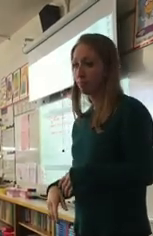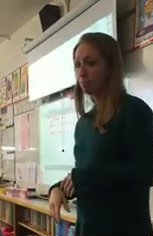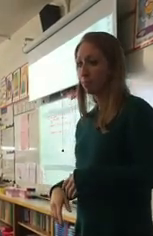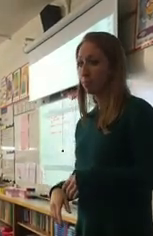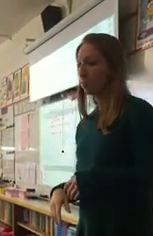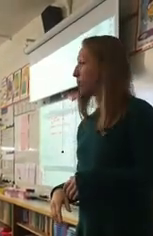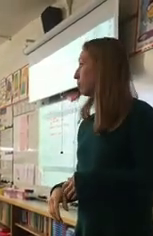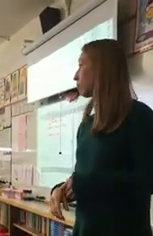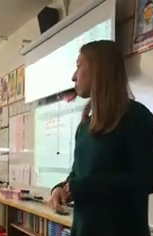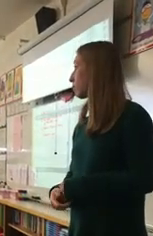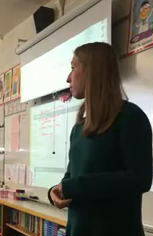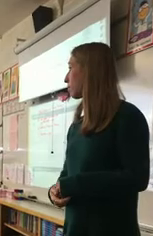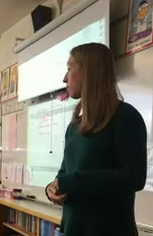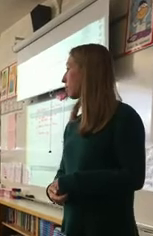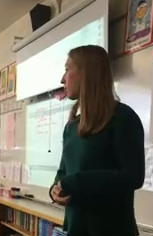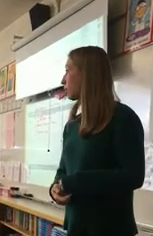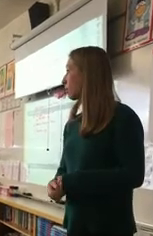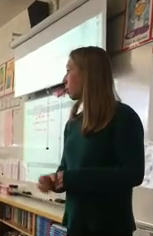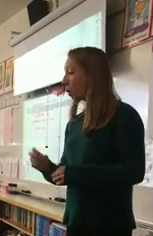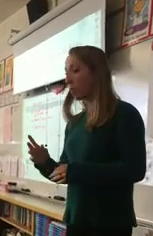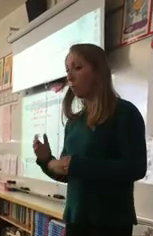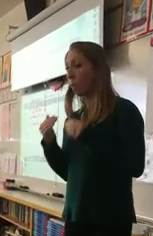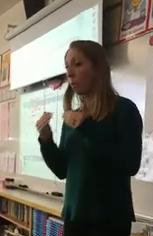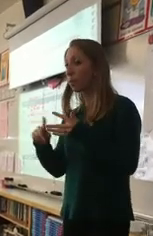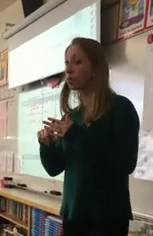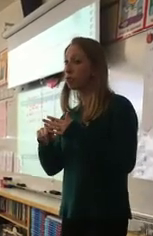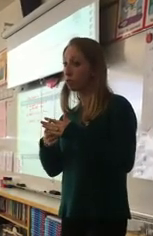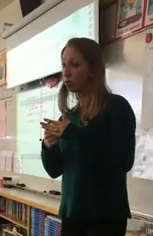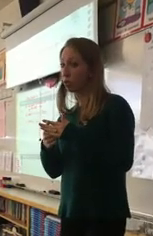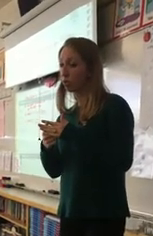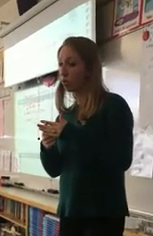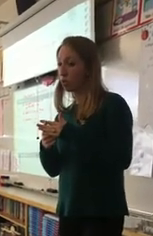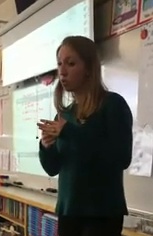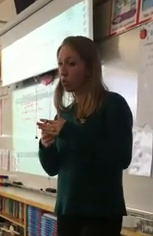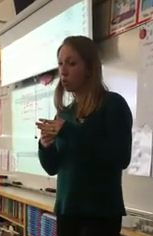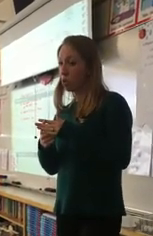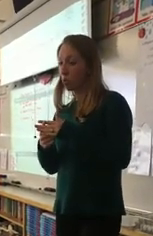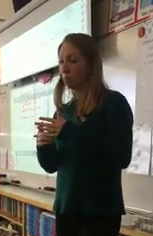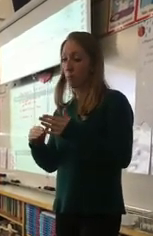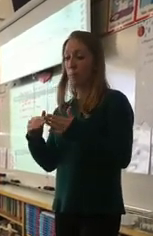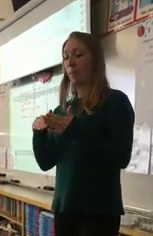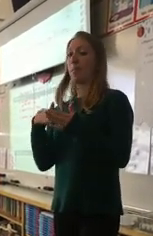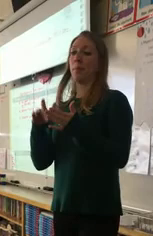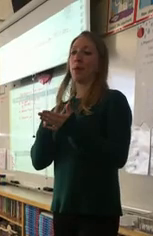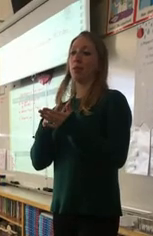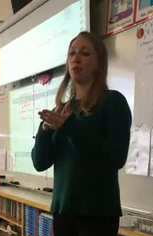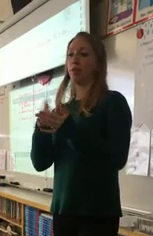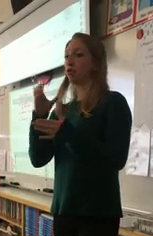Alrighty, we are going to get started. We are at the mid-chapter checkpoint of chapter 6. So that means